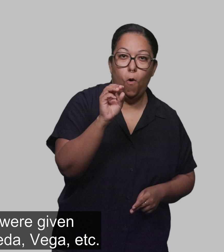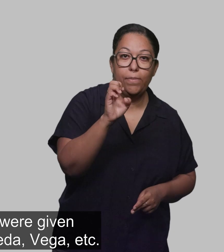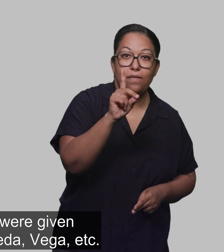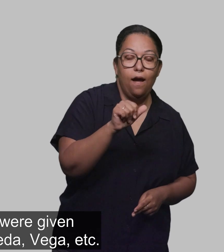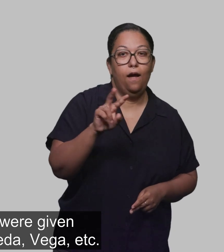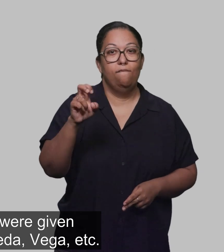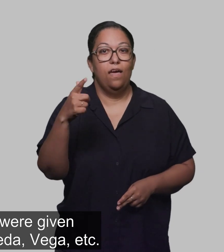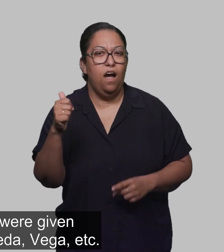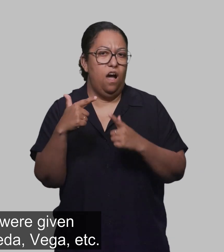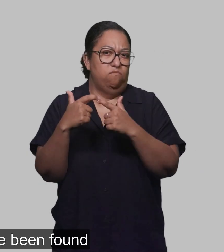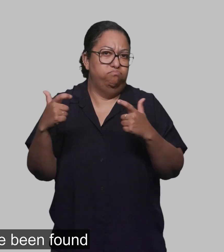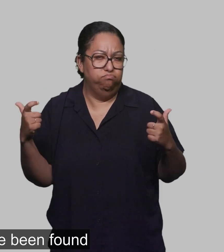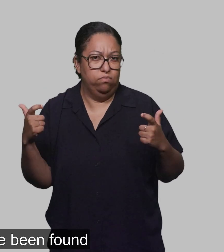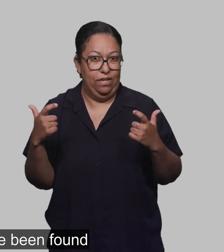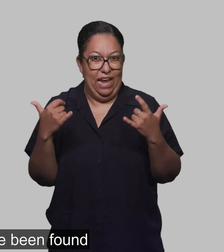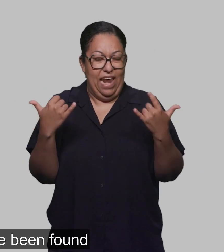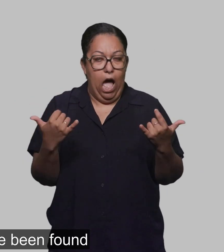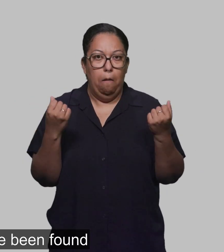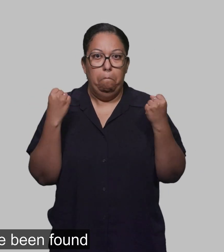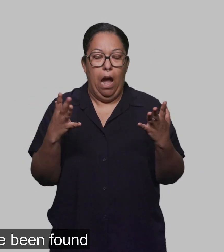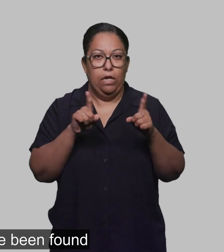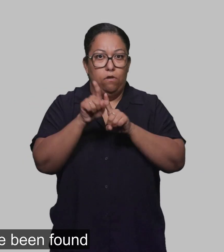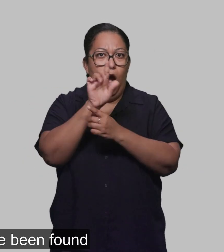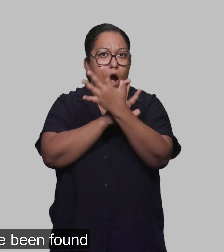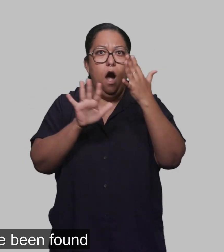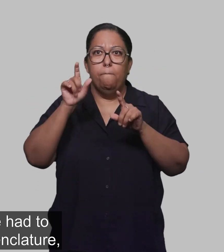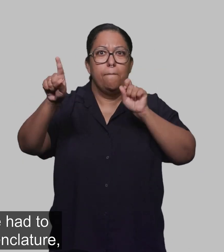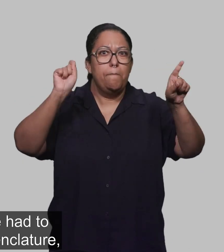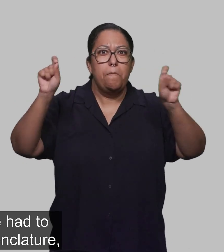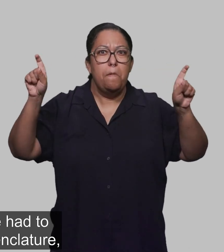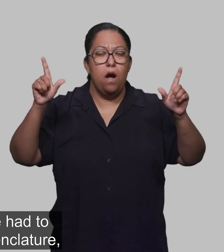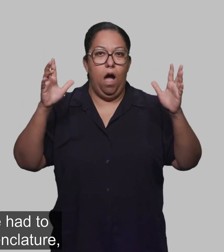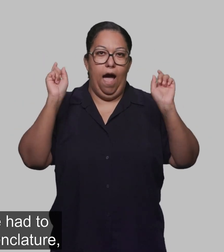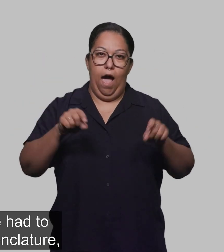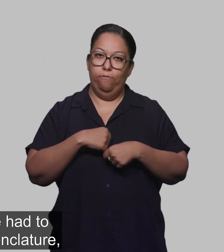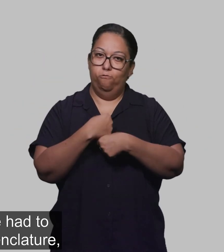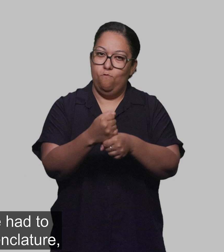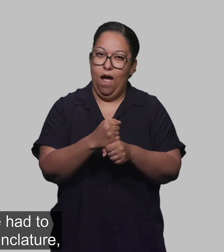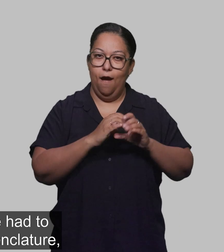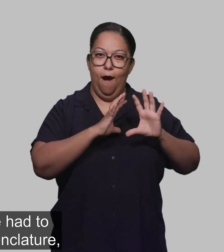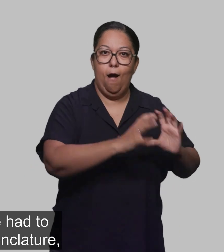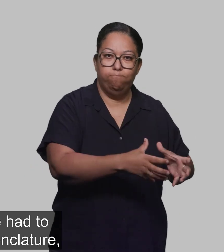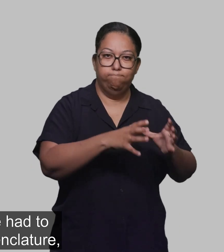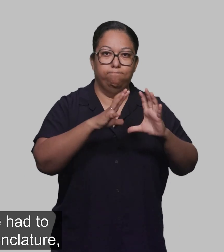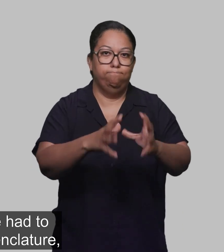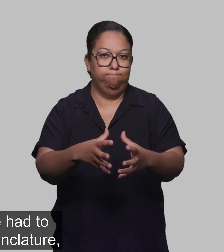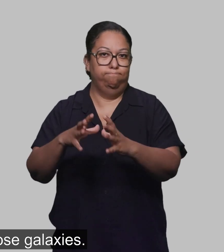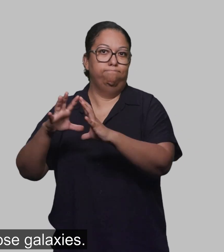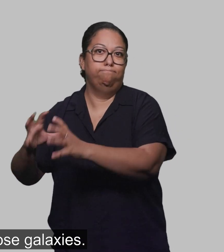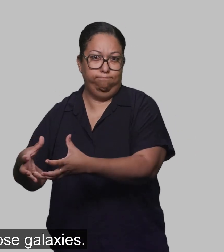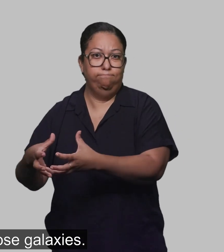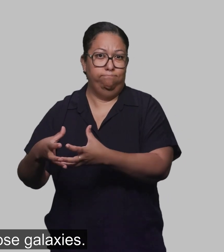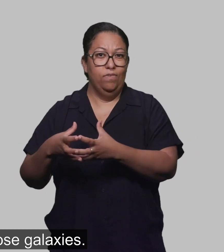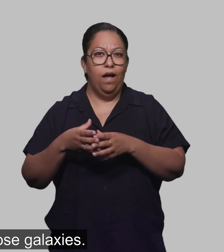Vega, etc. Now, so many have been found that we have had to create a nomenclature,